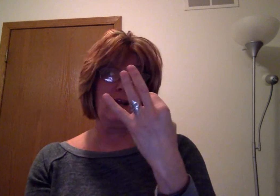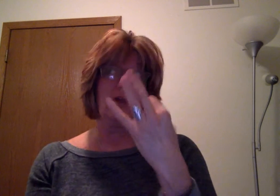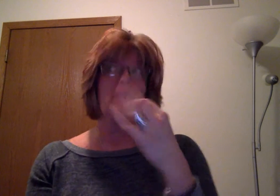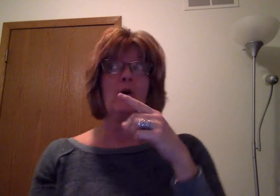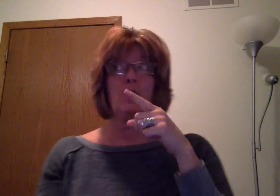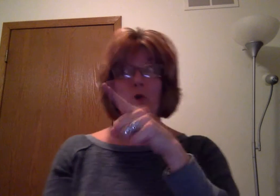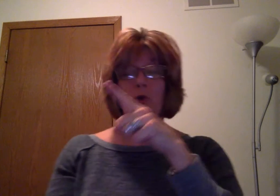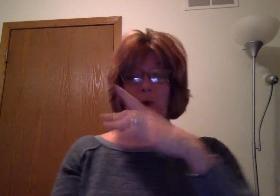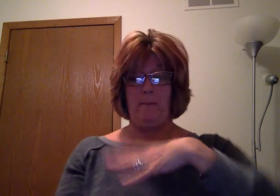change.